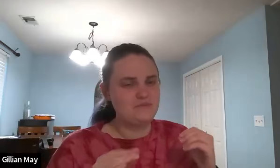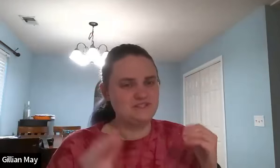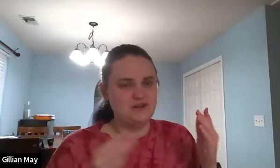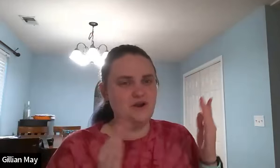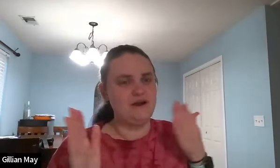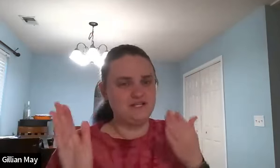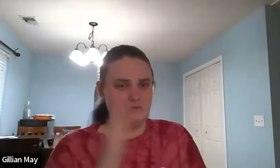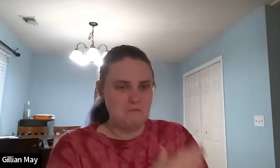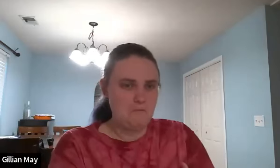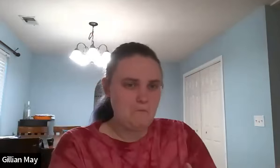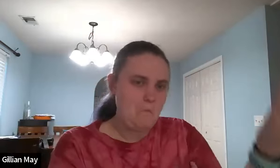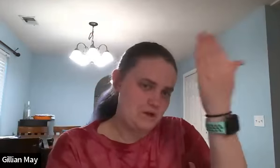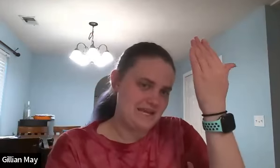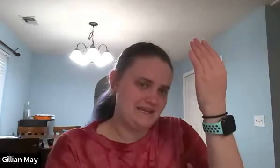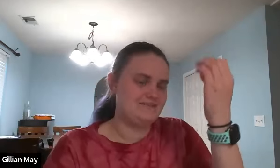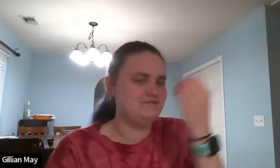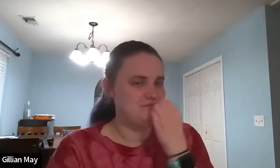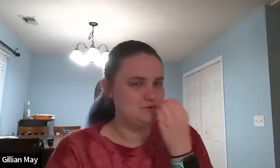is to encourage morning food.